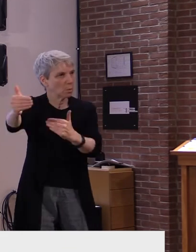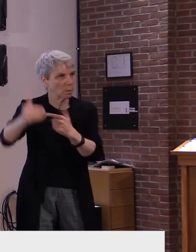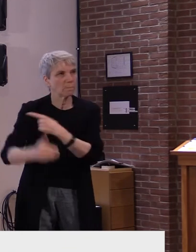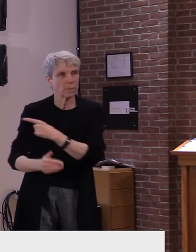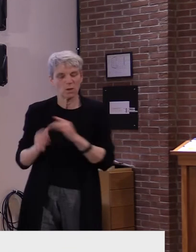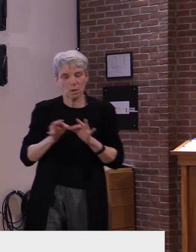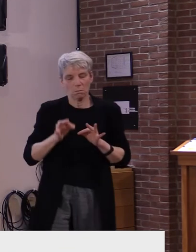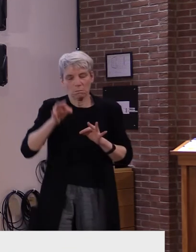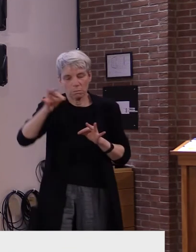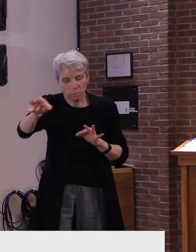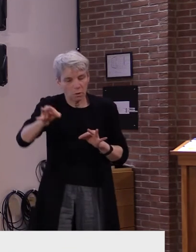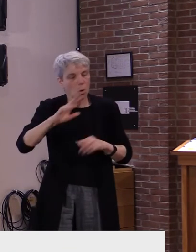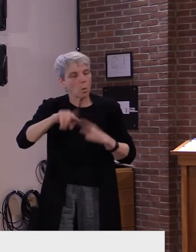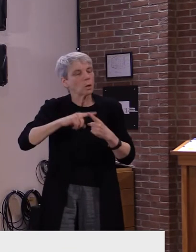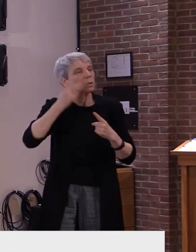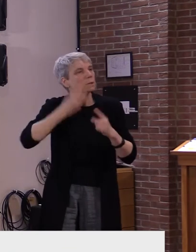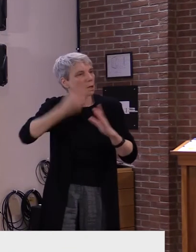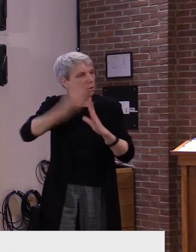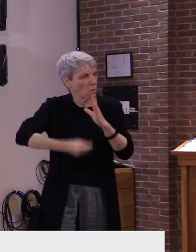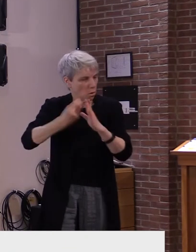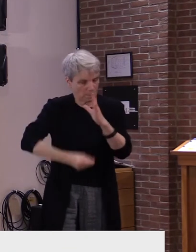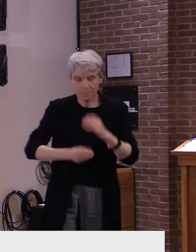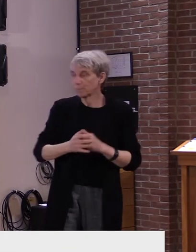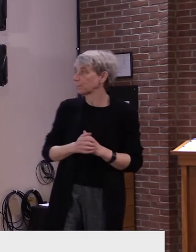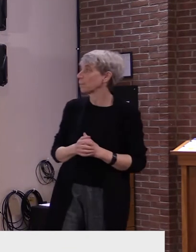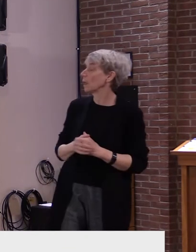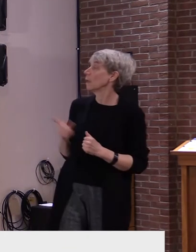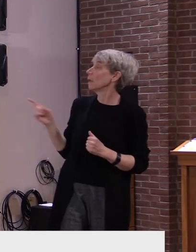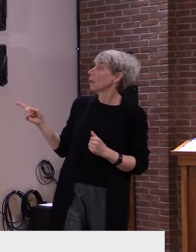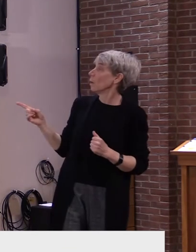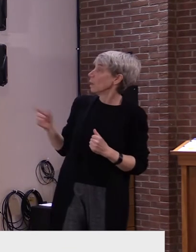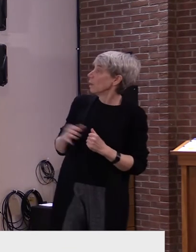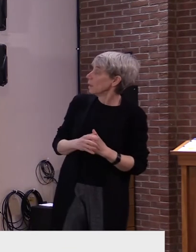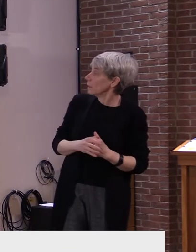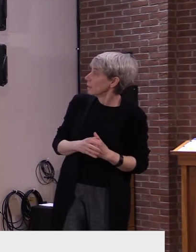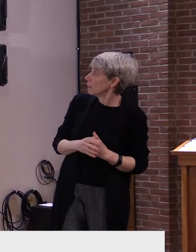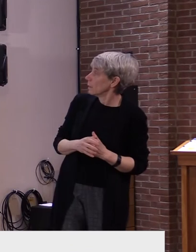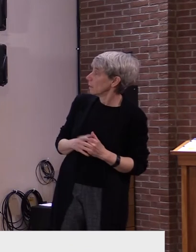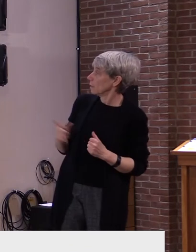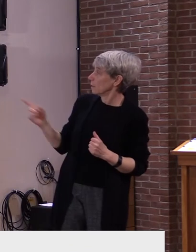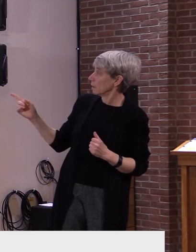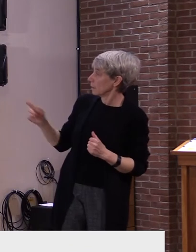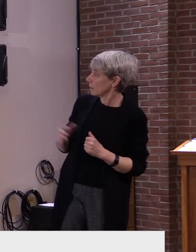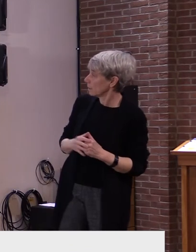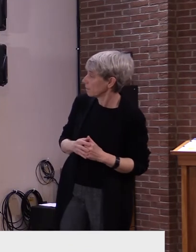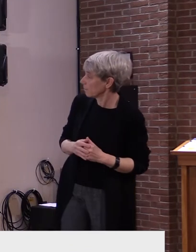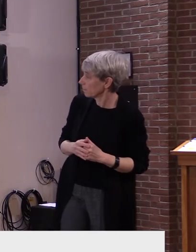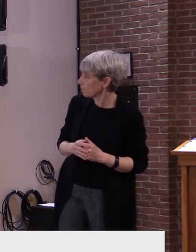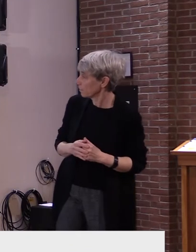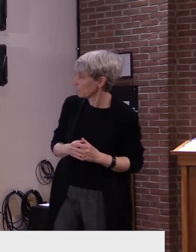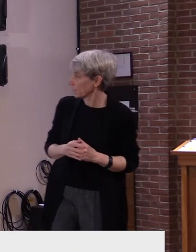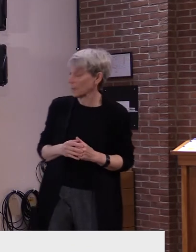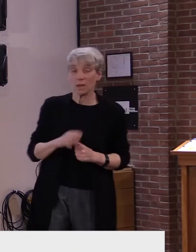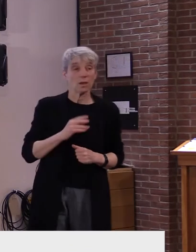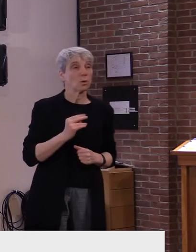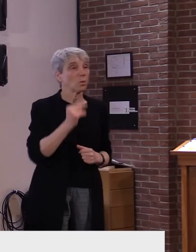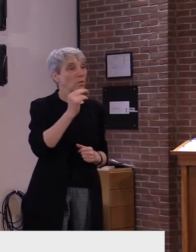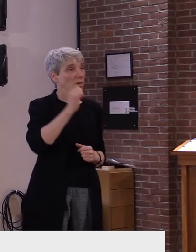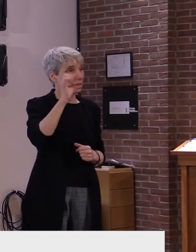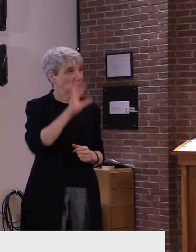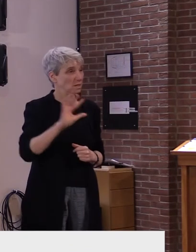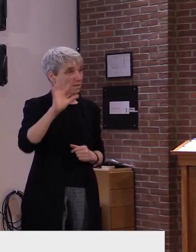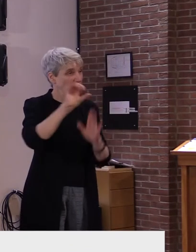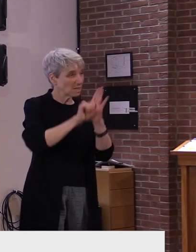unfortunately our deaths turning to our regional update you'll see that our region is not faring too much better we